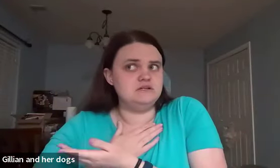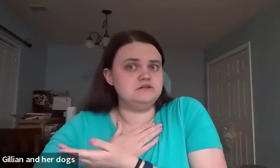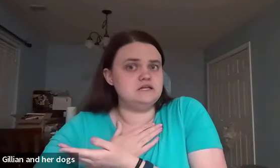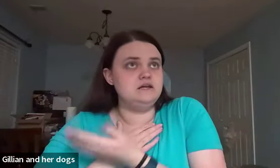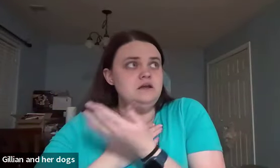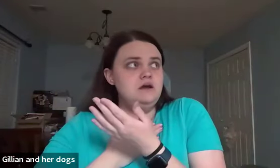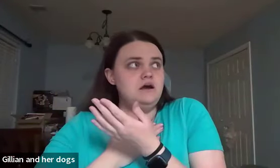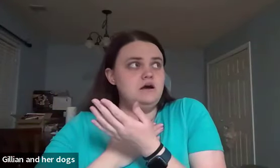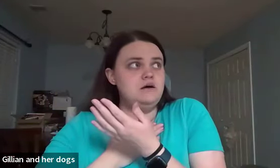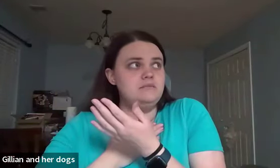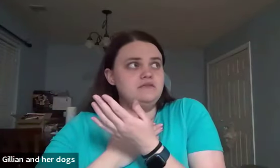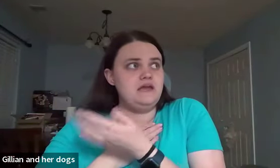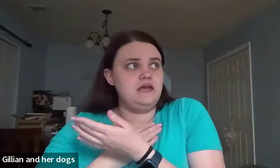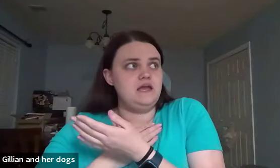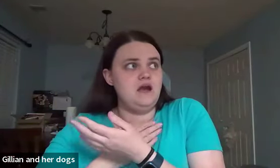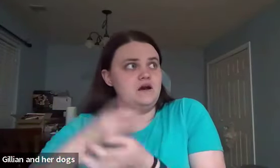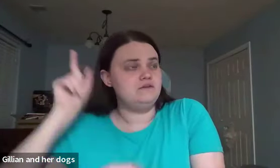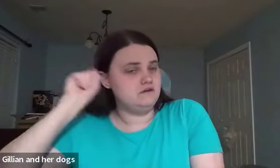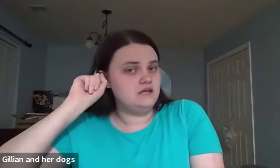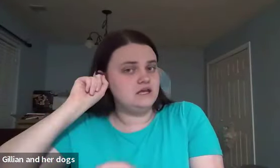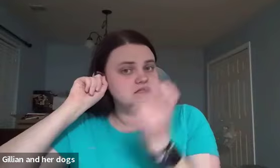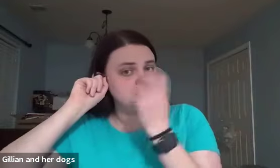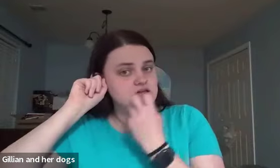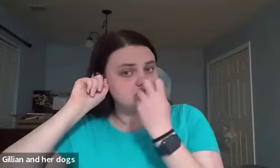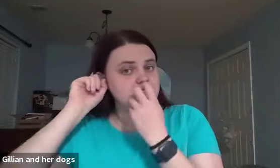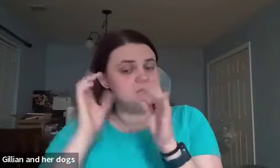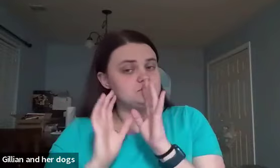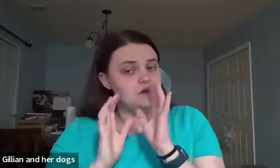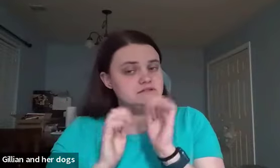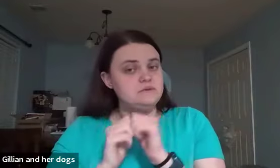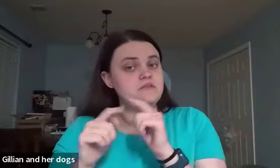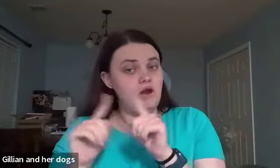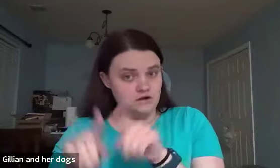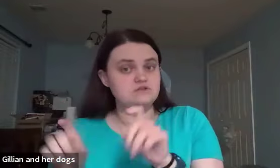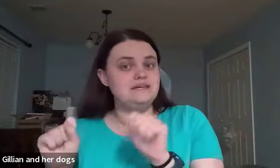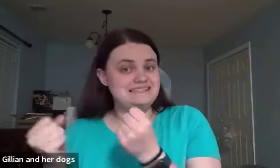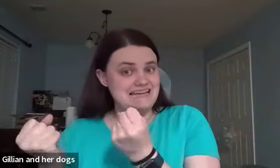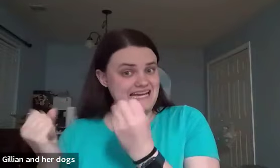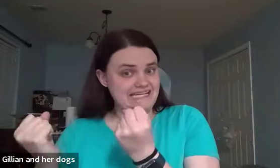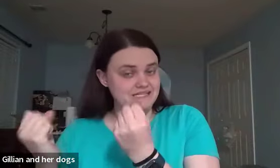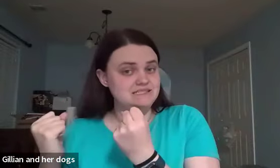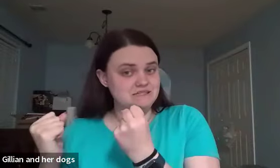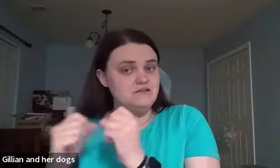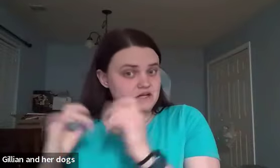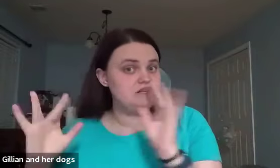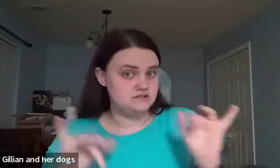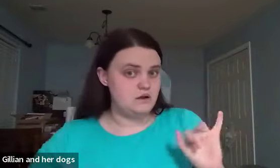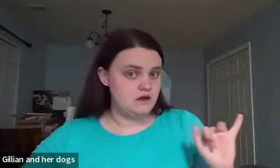are literally they have hearing aids, they can have speech, they will talk to me, but they also can sign very clear as